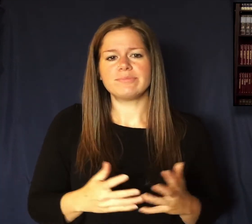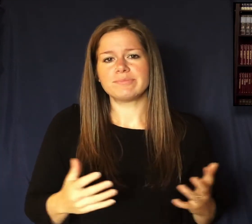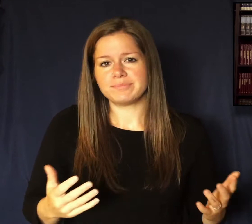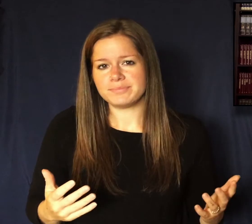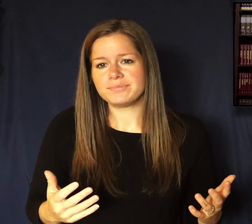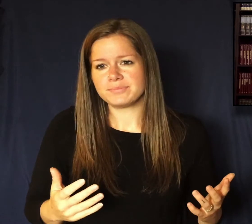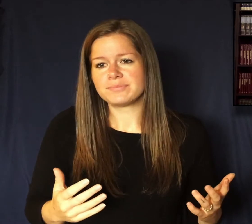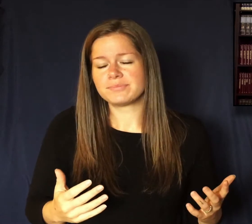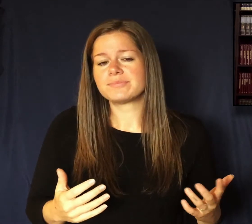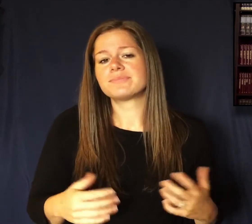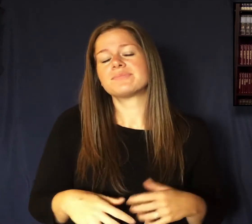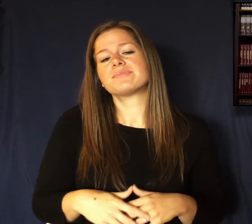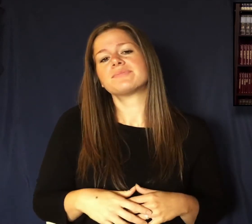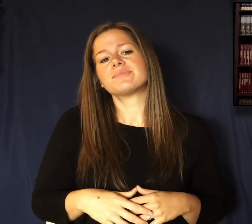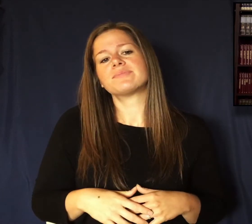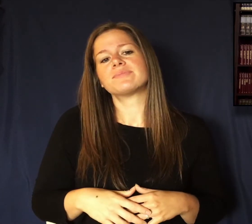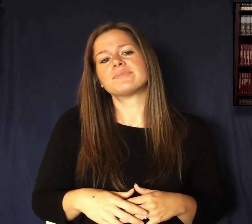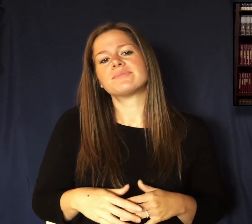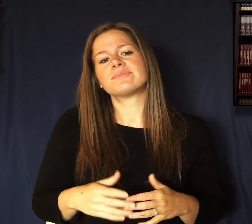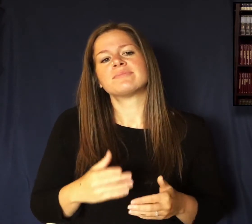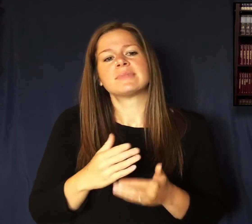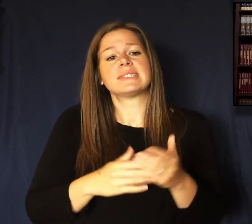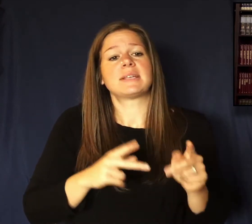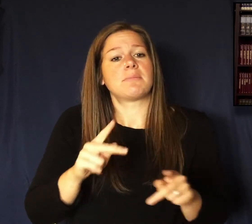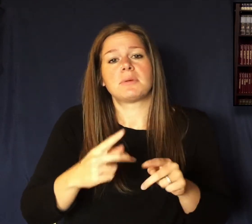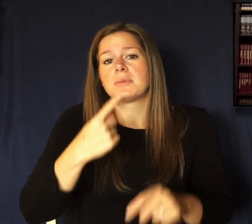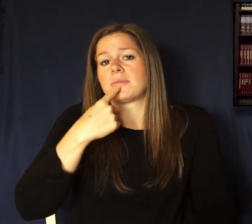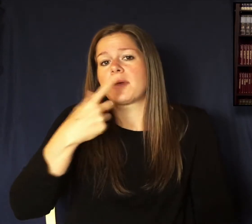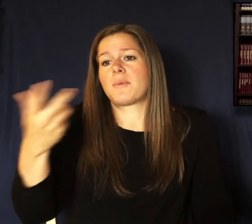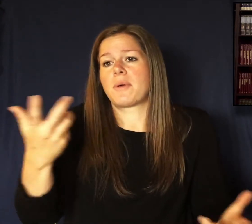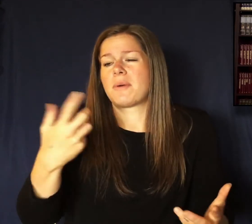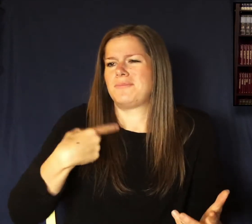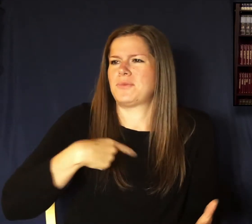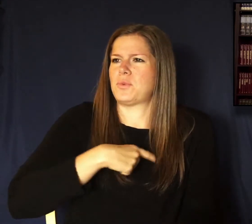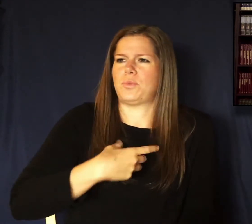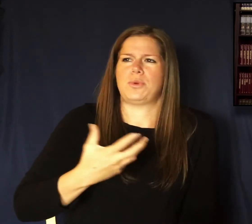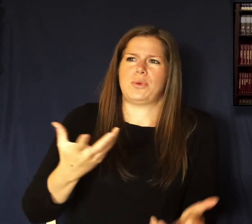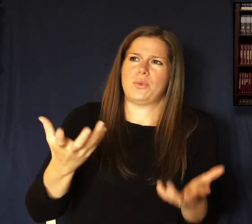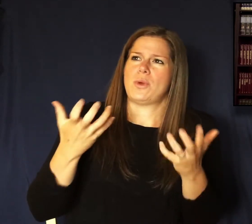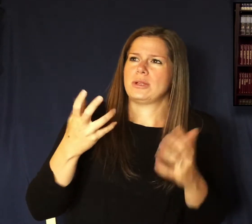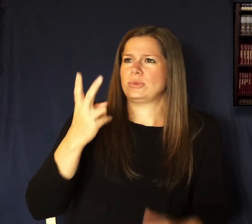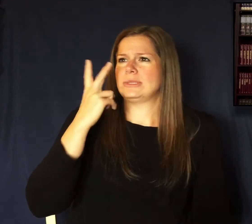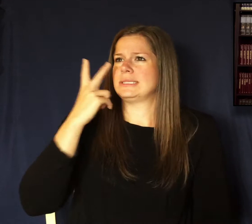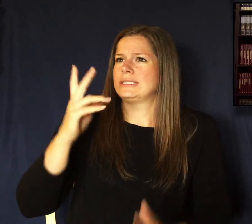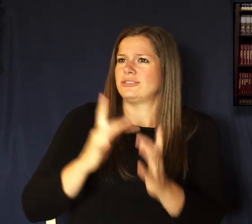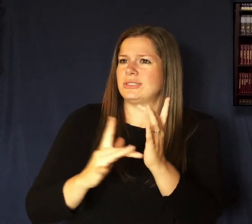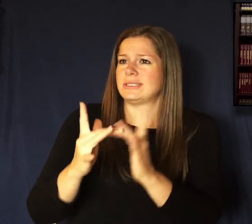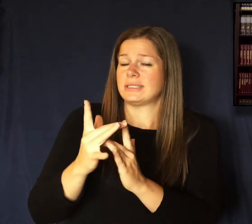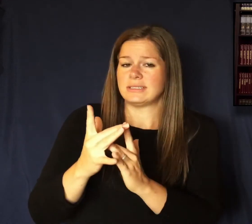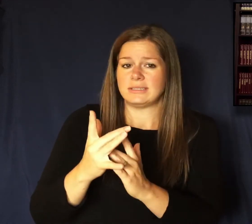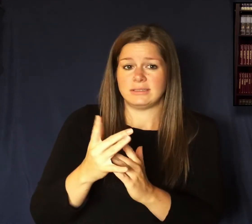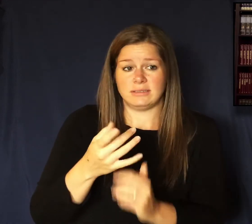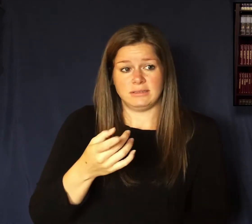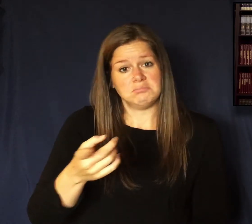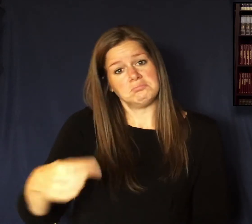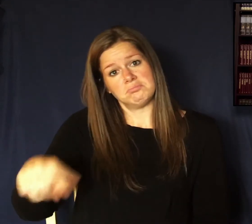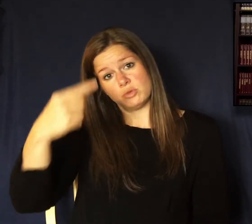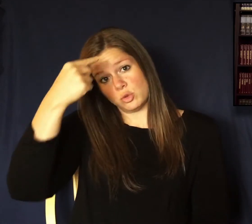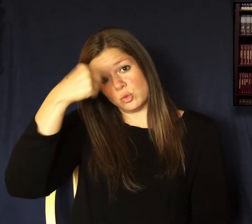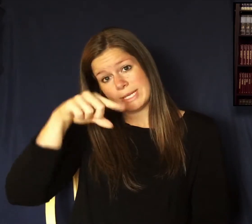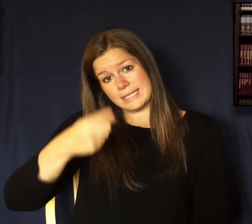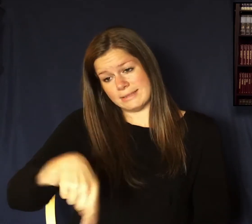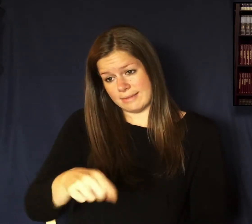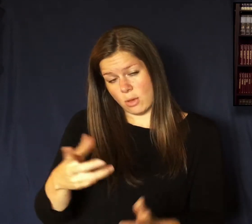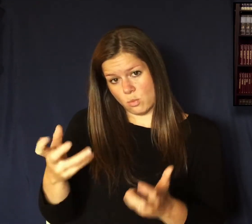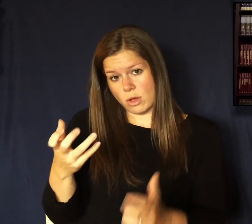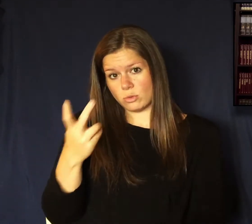to Philip, "we wish to see Jesus." These Greeks wanted to see the Master, and we too should